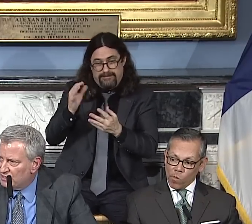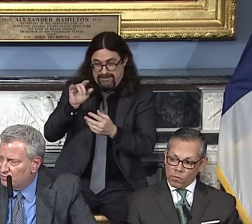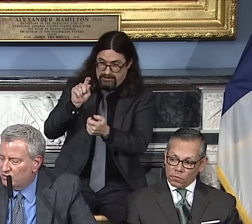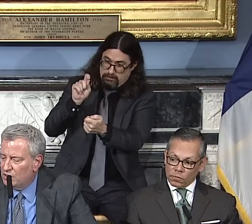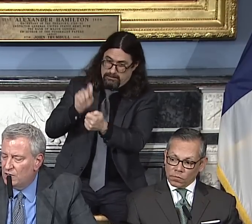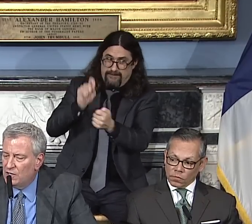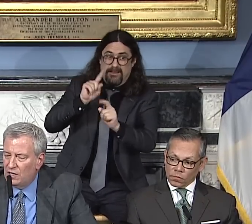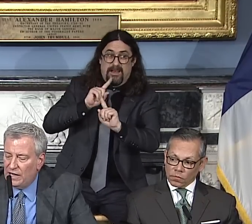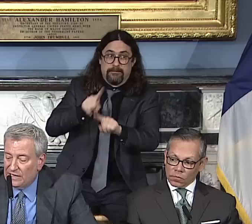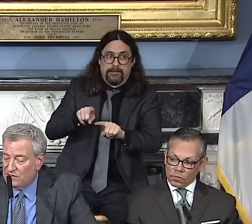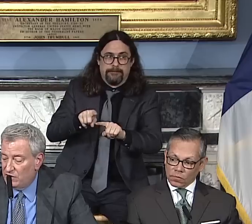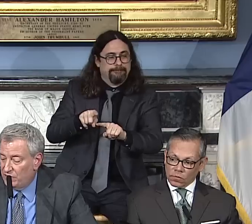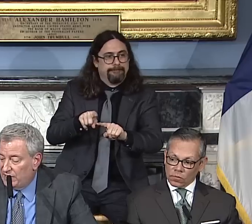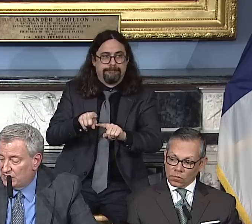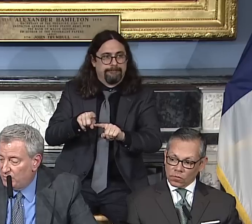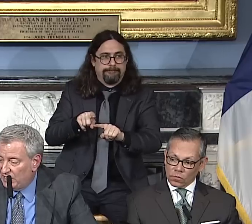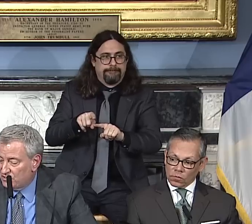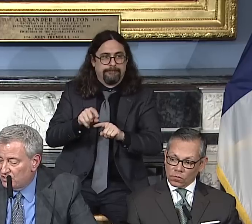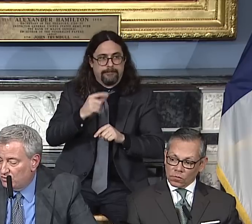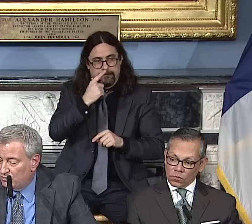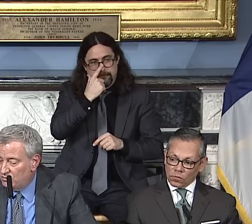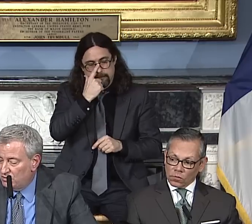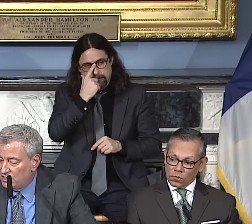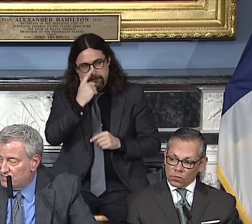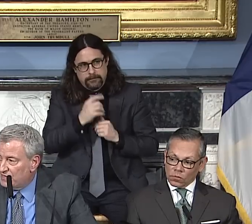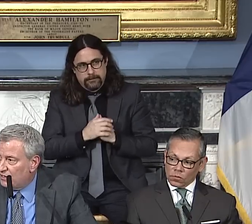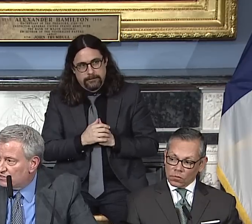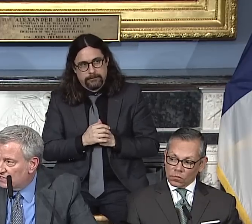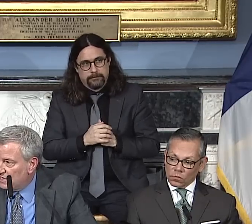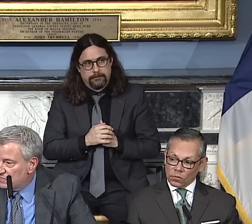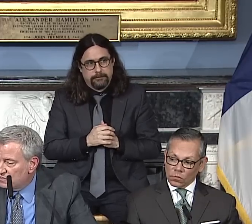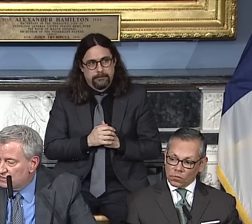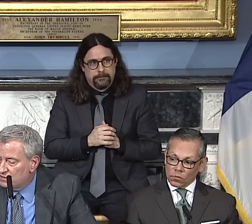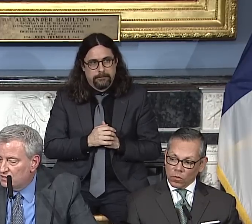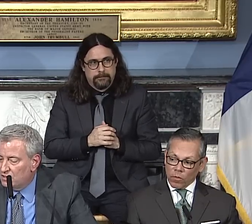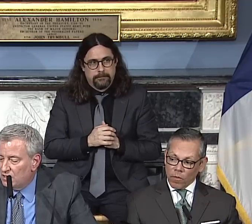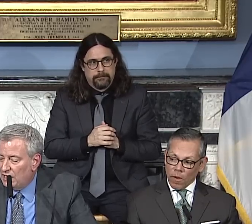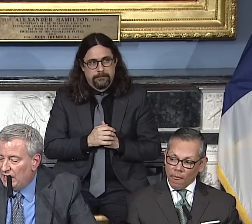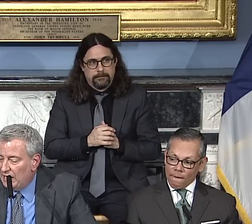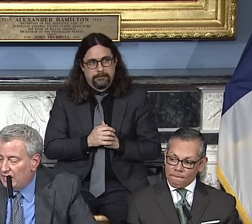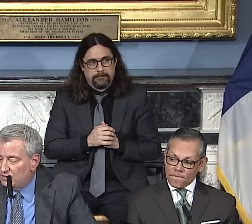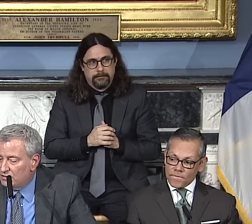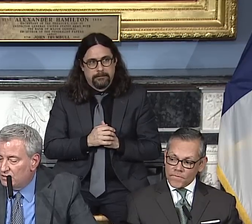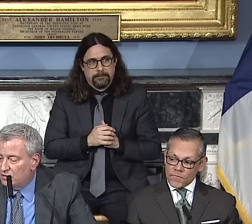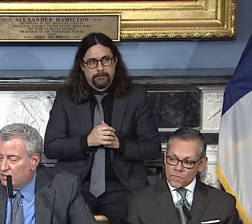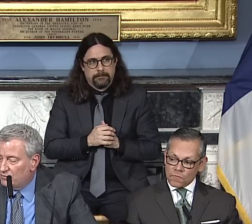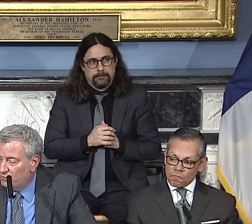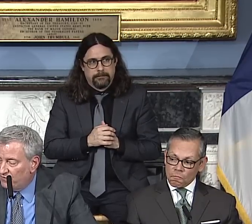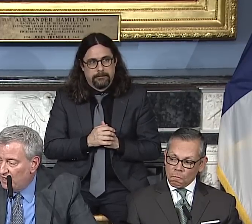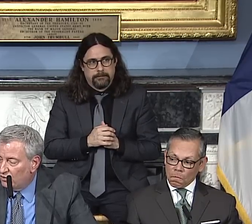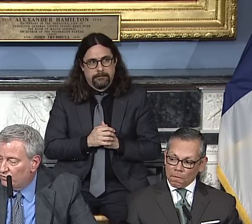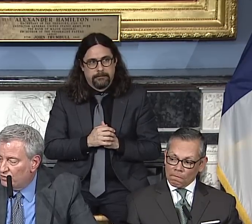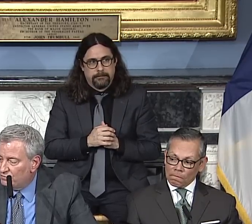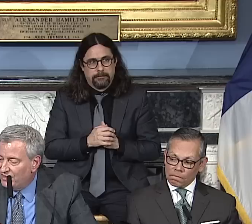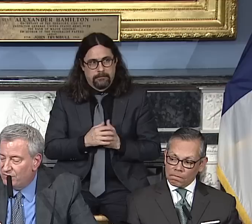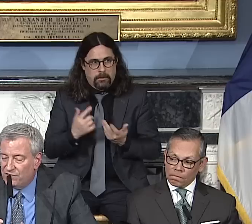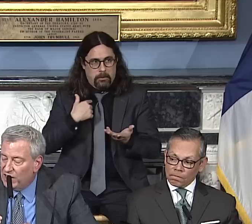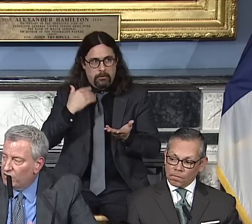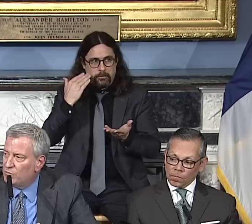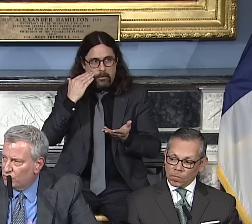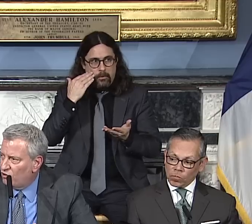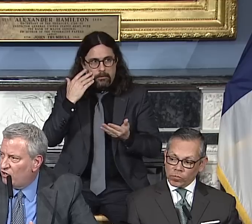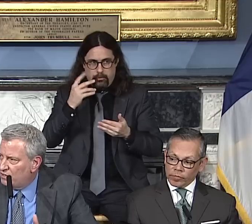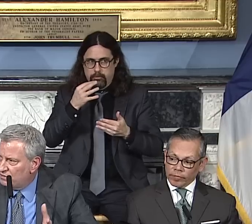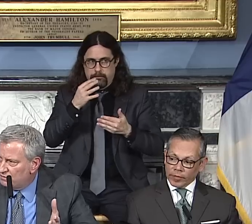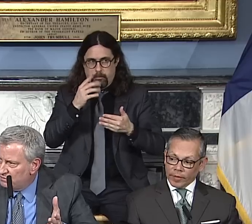be responsible. I can tell you the next milestone is 1,000 cases. And if you follow the